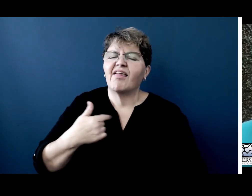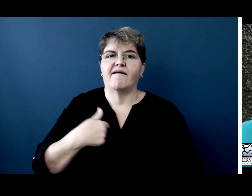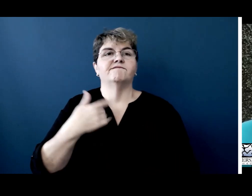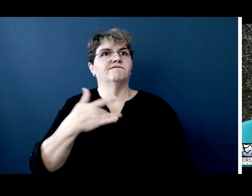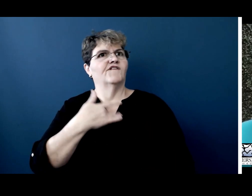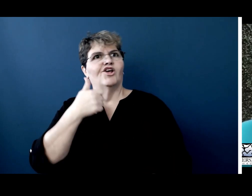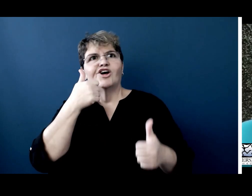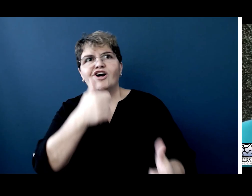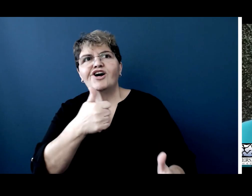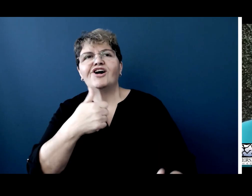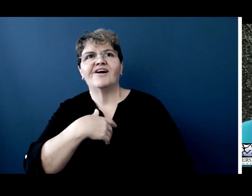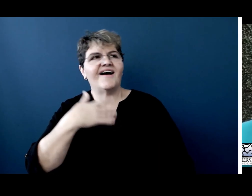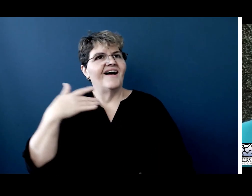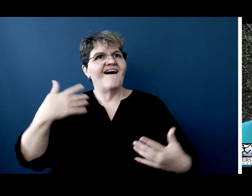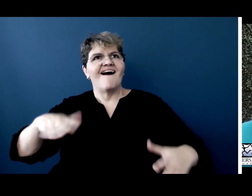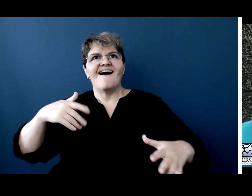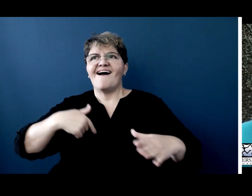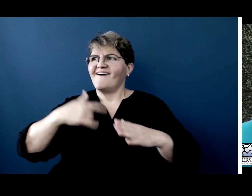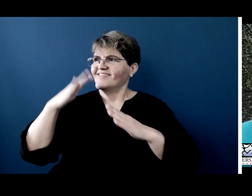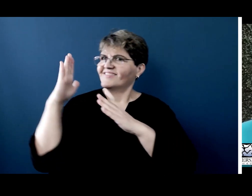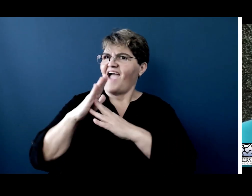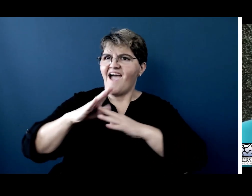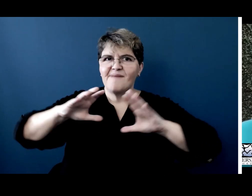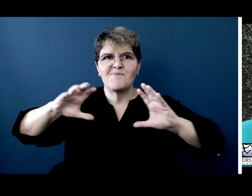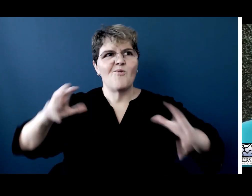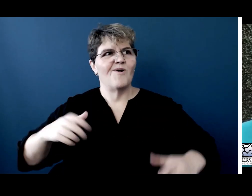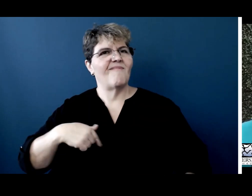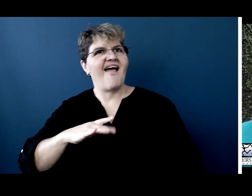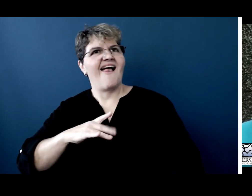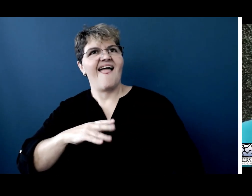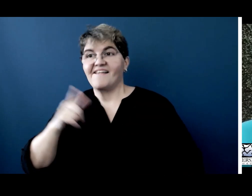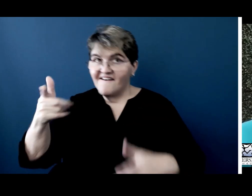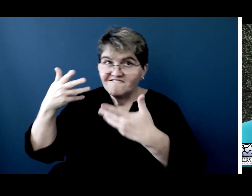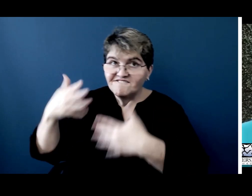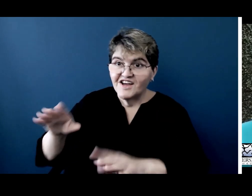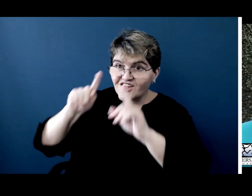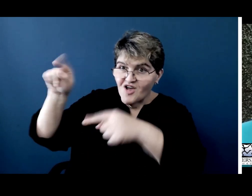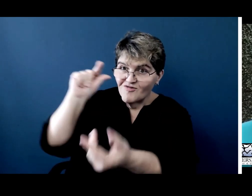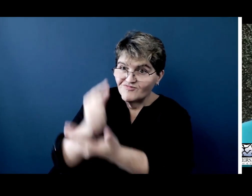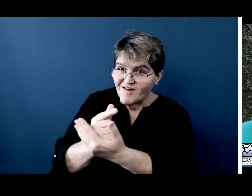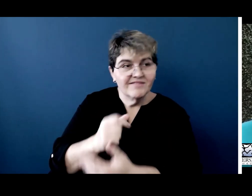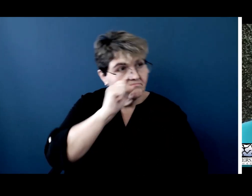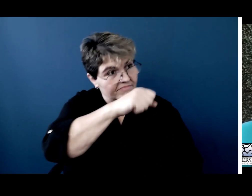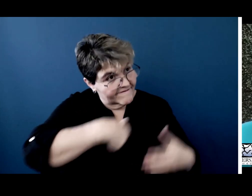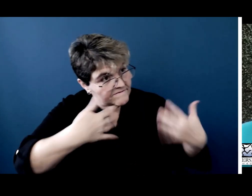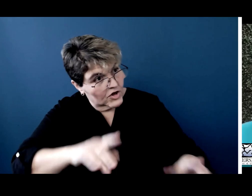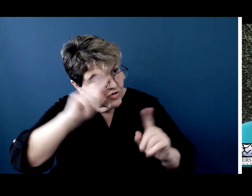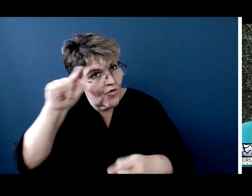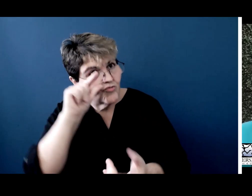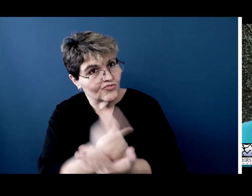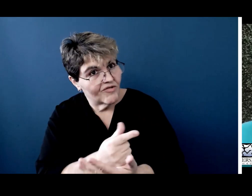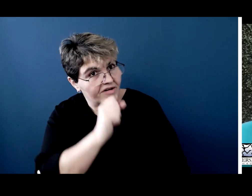Yeah. So you had some people in your family that were pretty proud of you? Yeah, my mom, my dad, my aunts, my uncles, my niece,